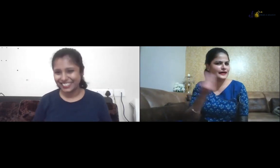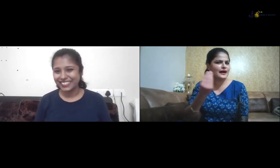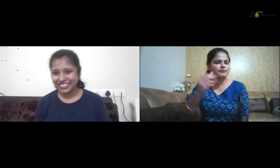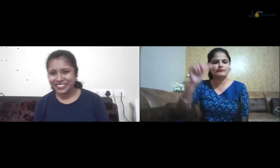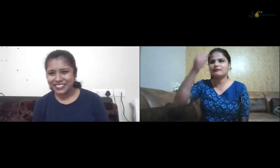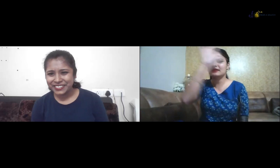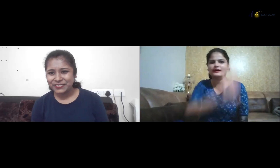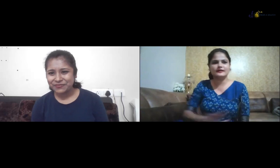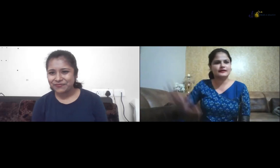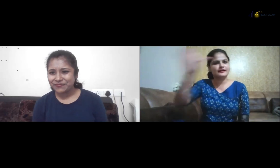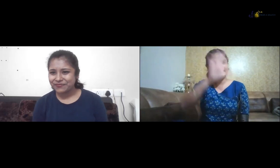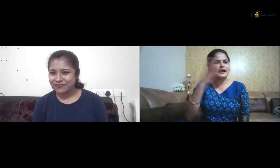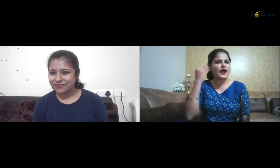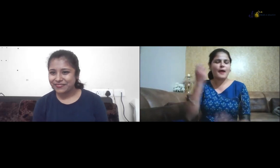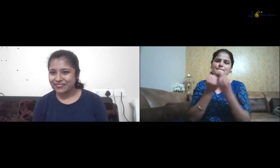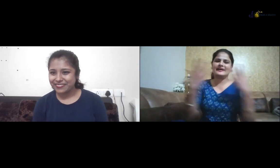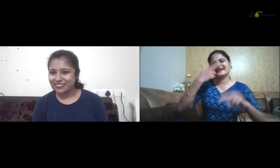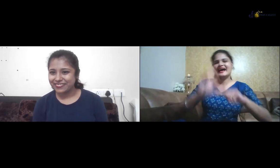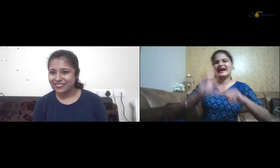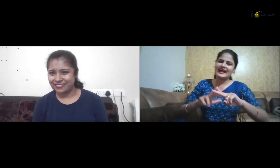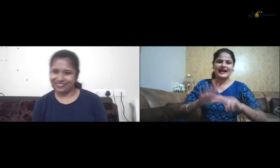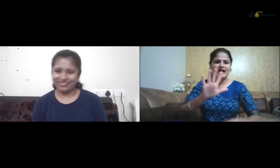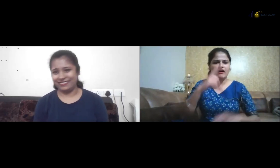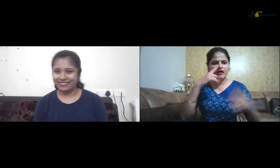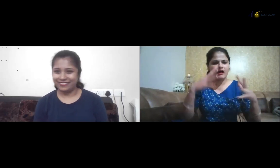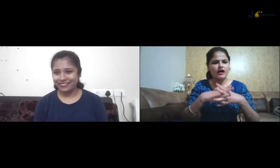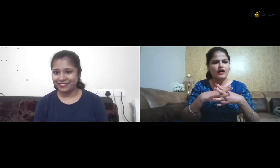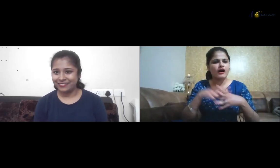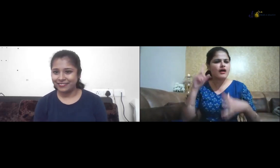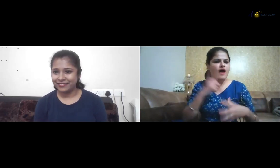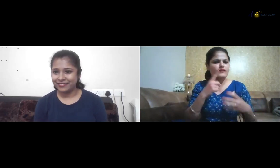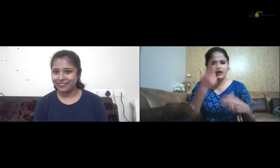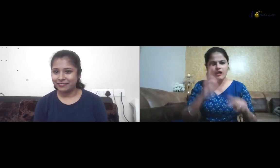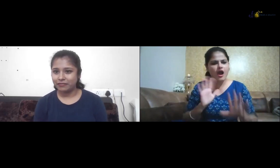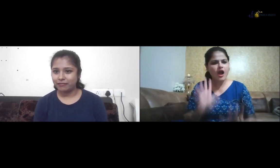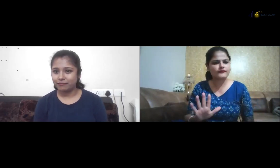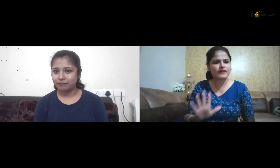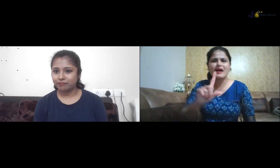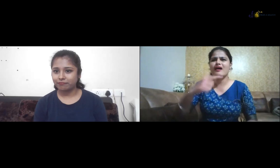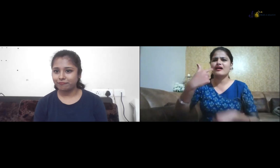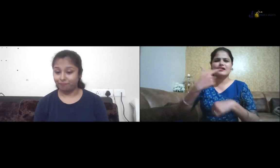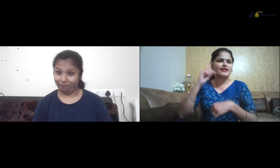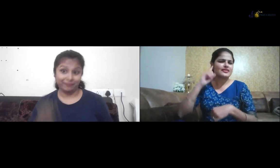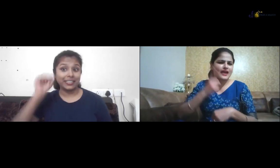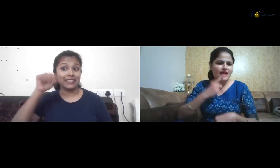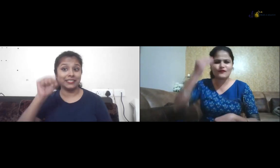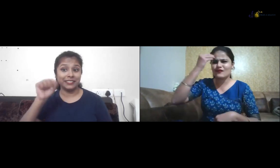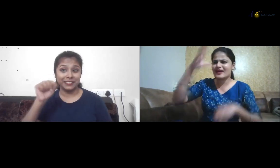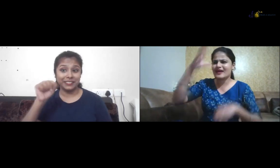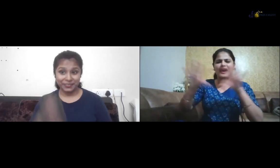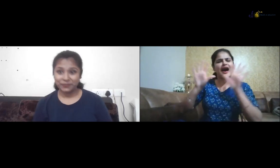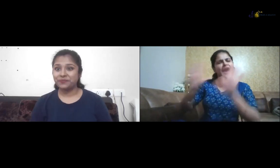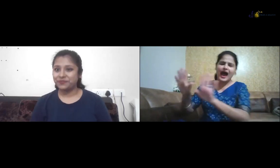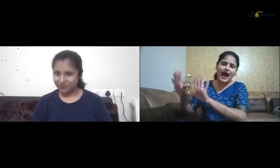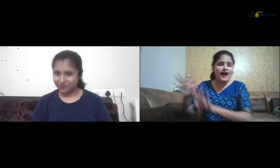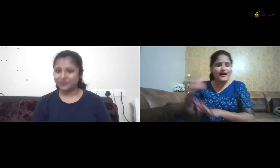yeah, true. Yes, but in India, there are a lot of hairy people, but they say, oh, there are deaf women